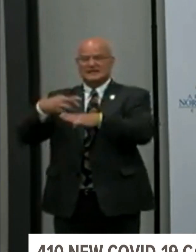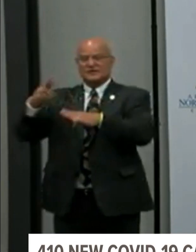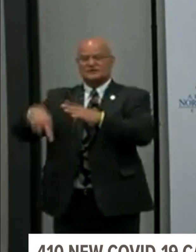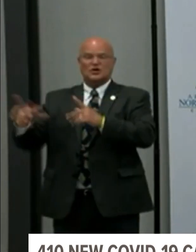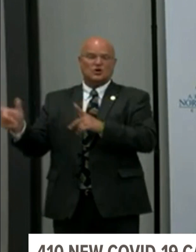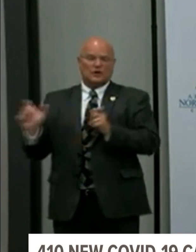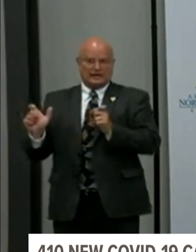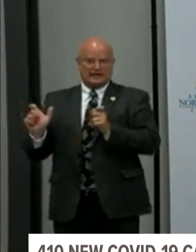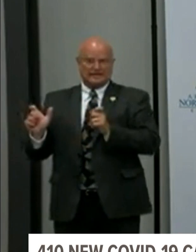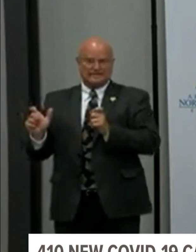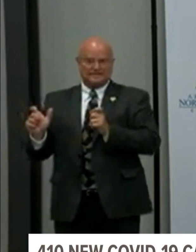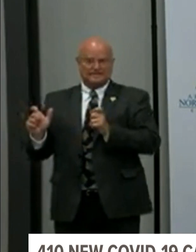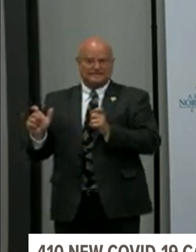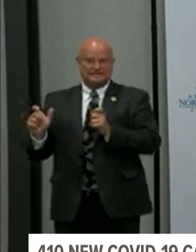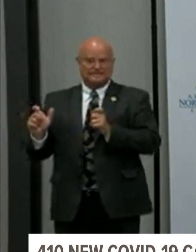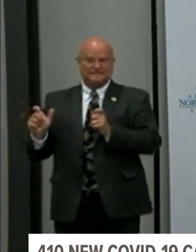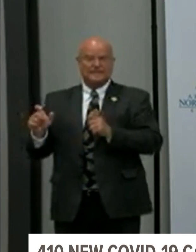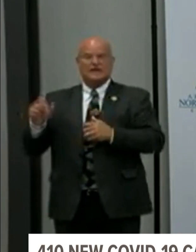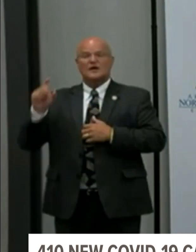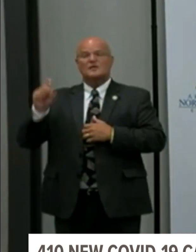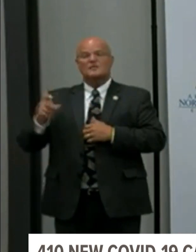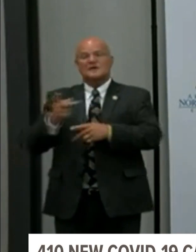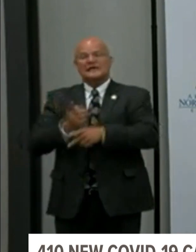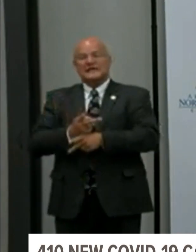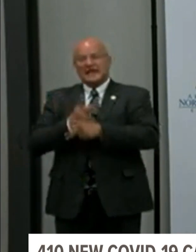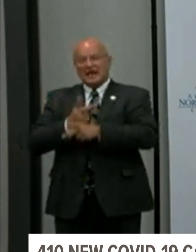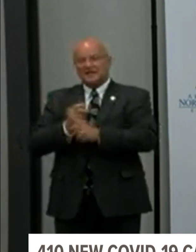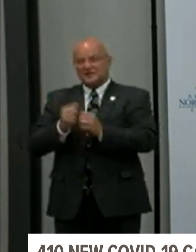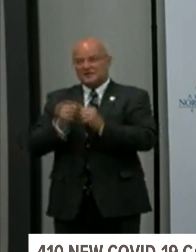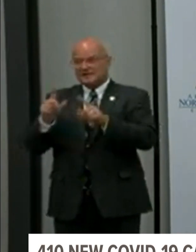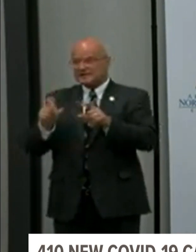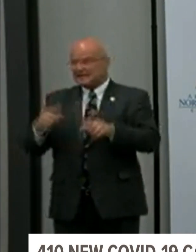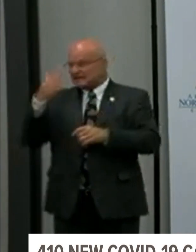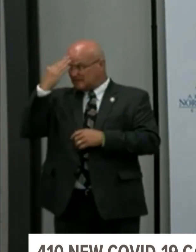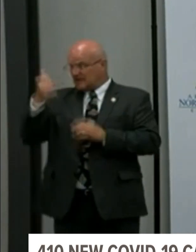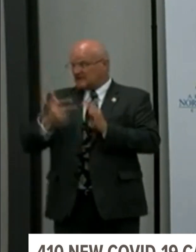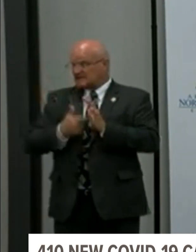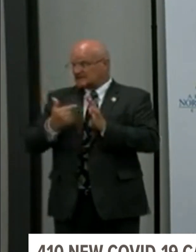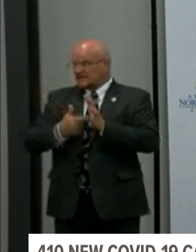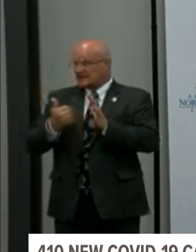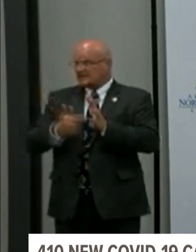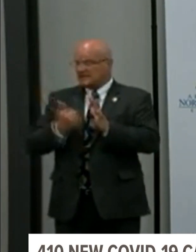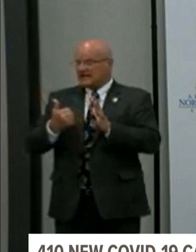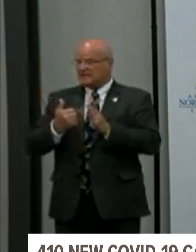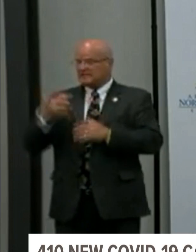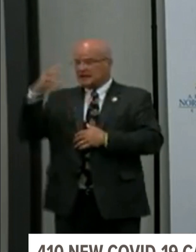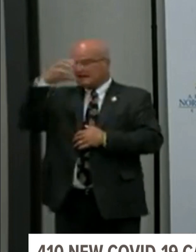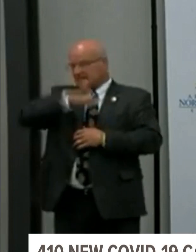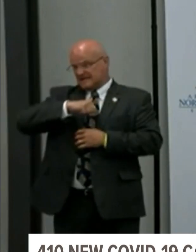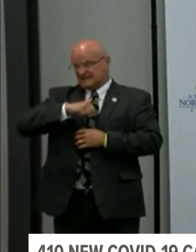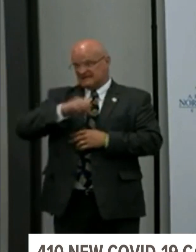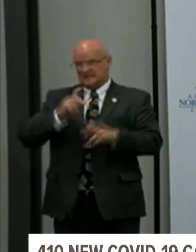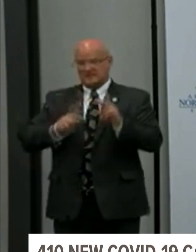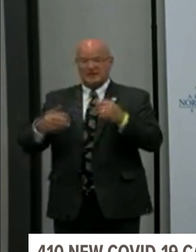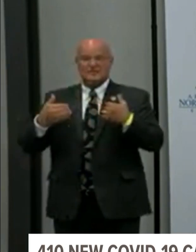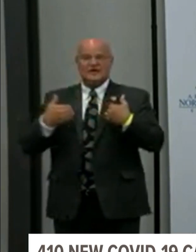very quickly. You have to be careful with these tests, though, because sometimes they miss people who